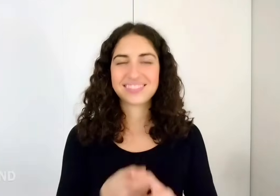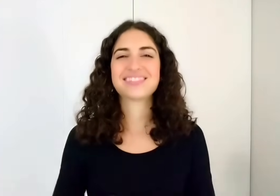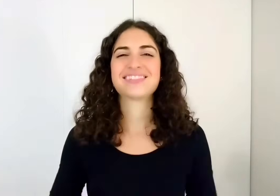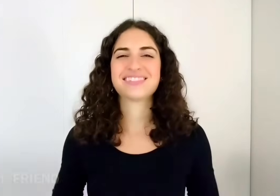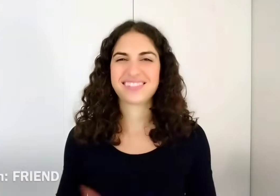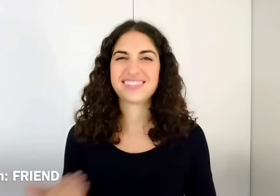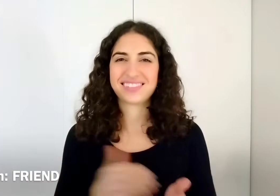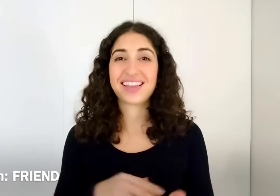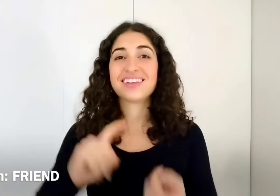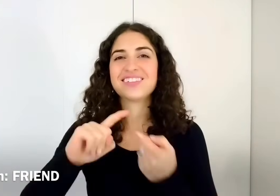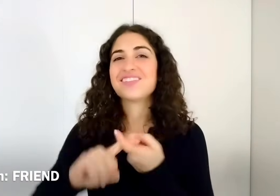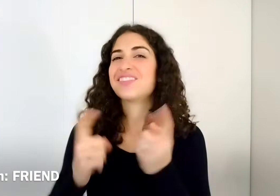Friend.